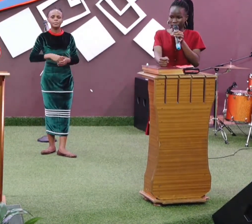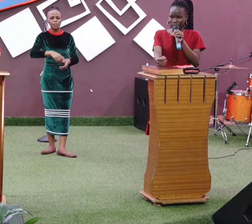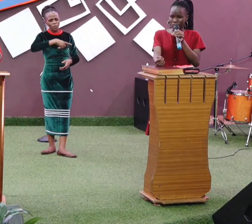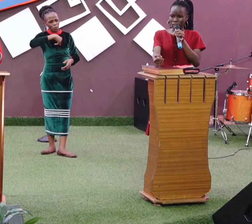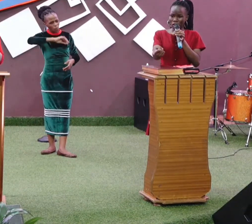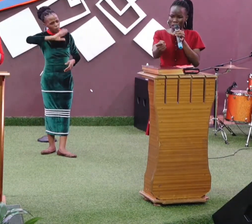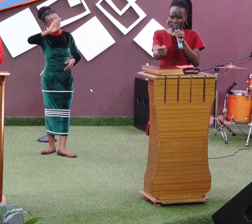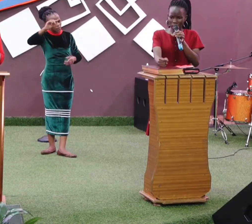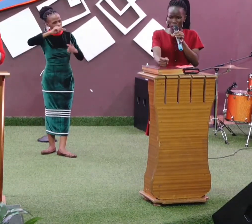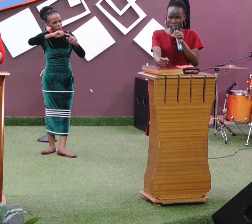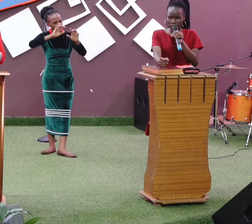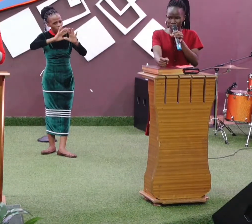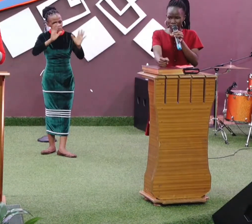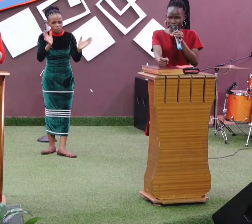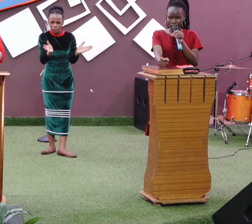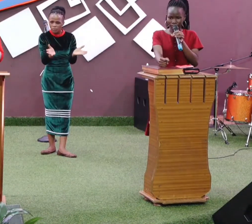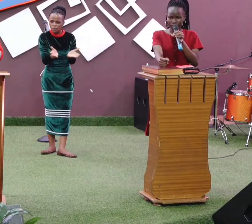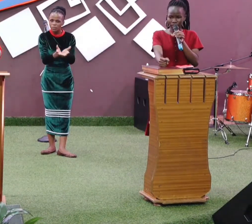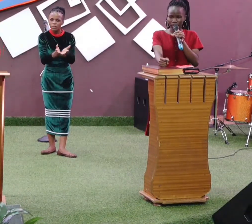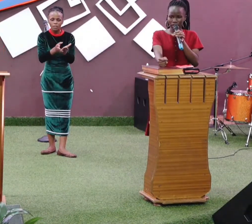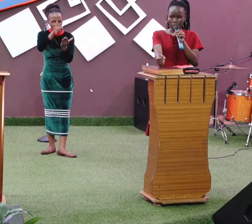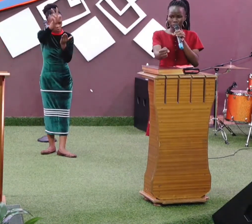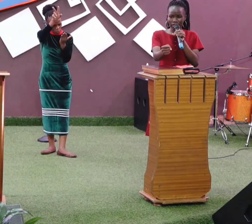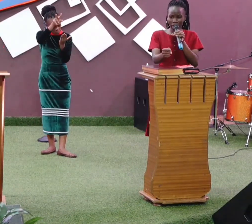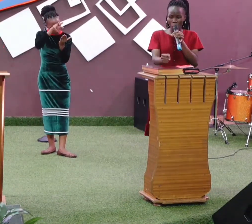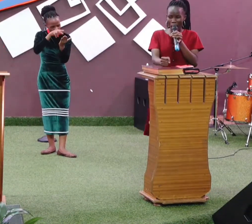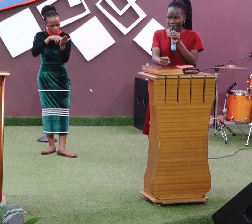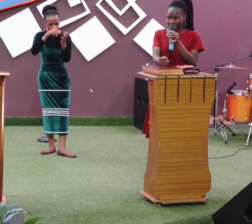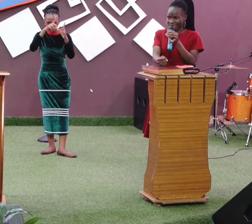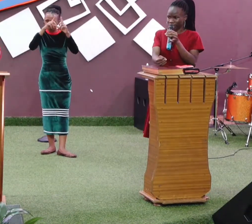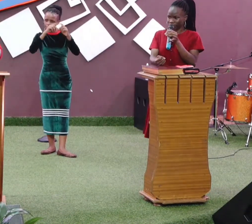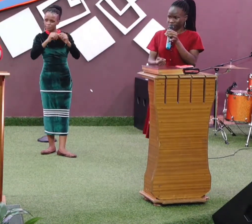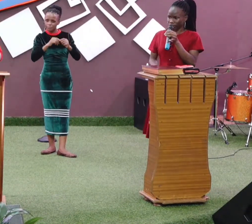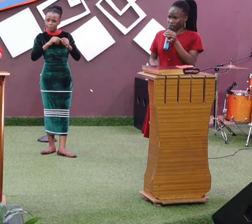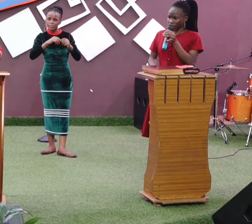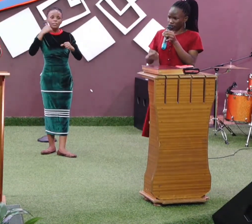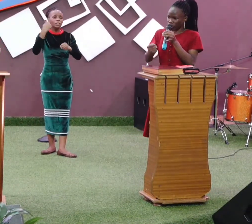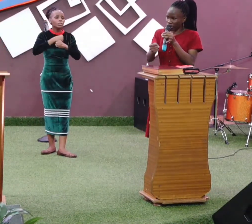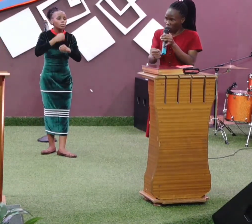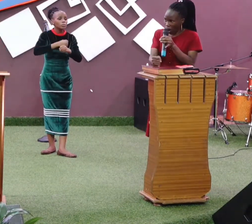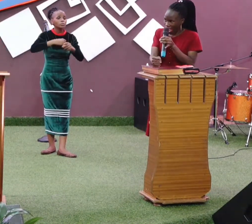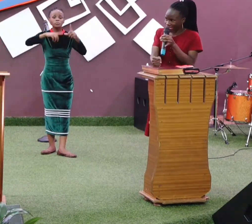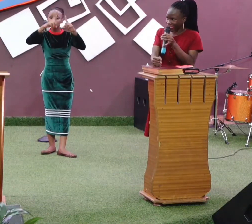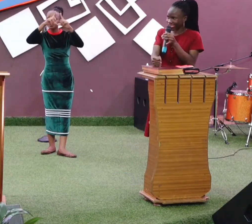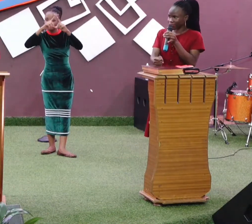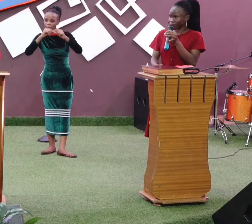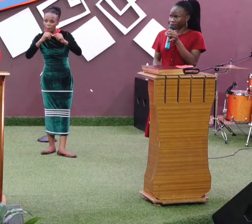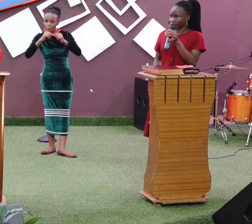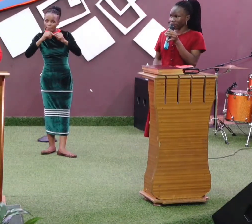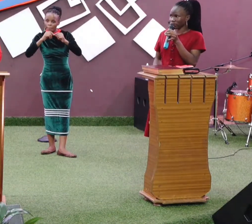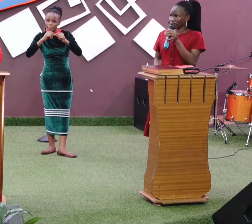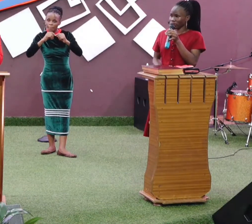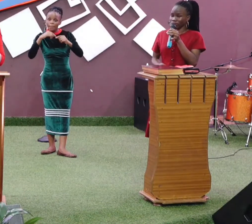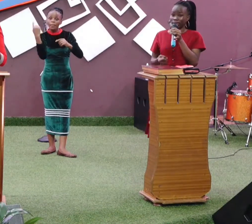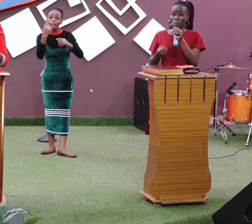Dayo munsi. You go back the world. Some ekigambo. Read the word. Kole ekigambo. Do the word.